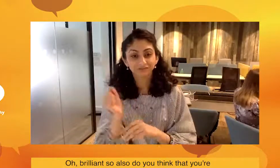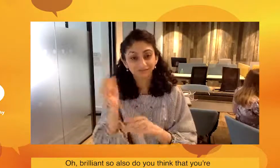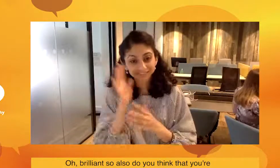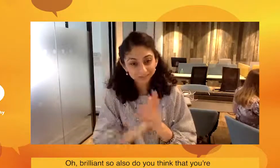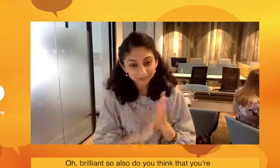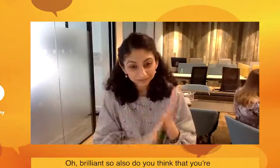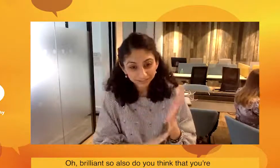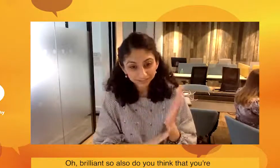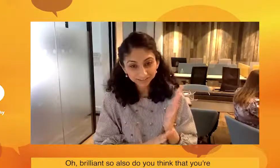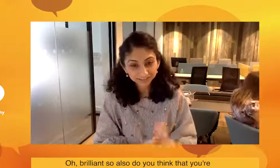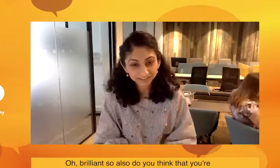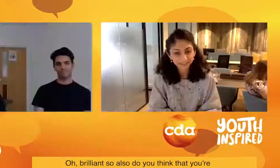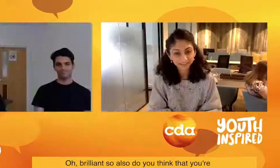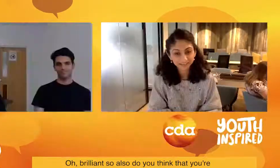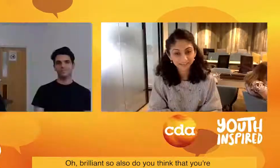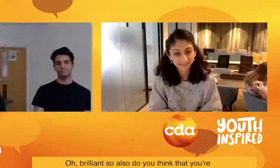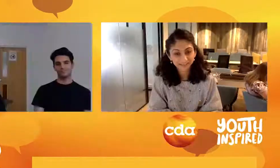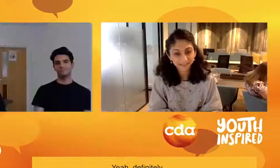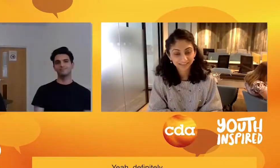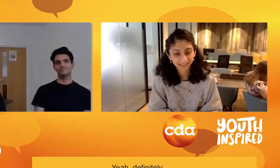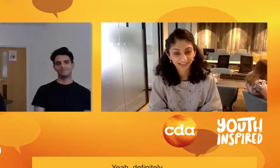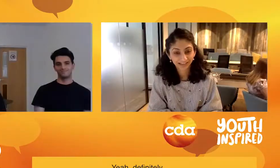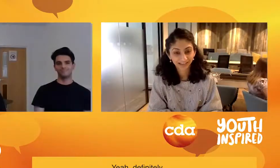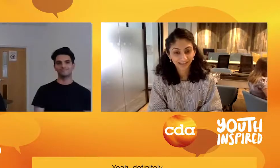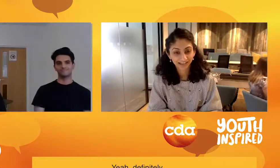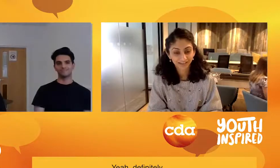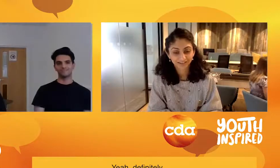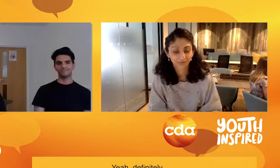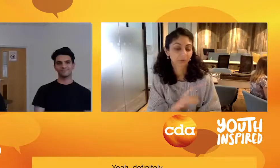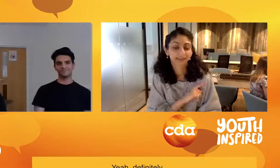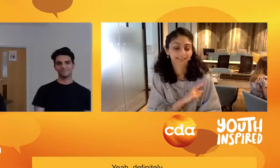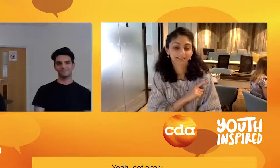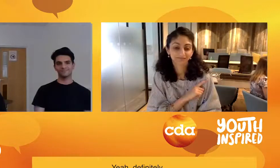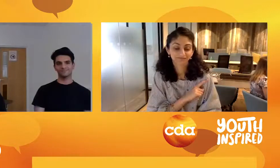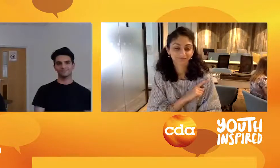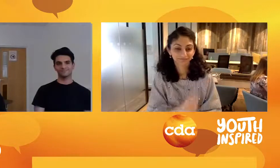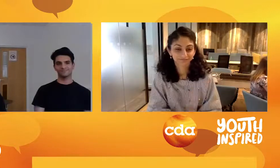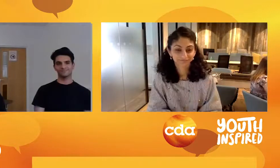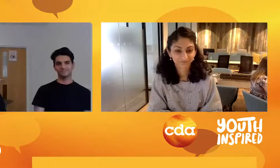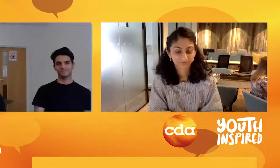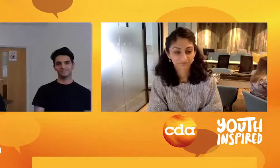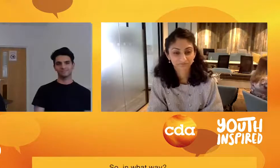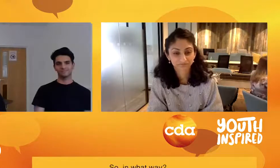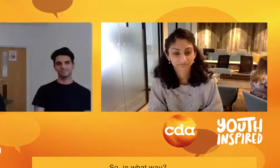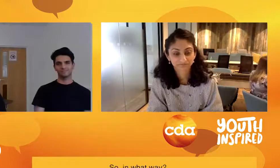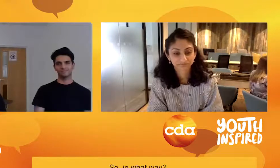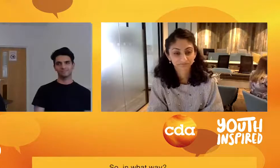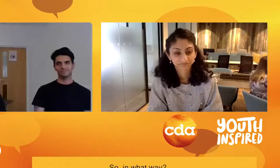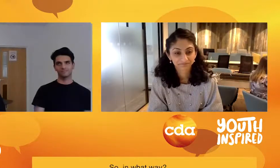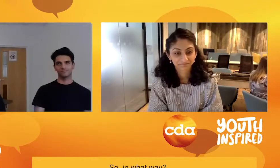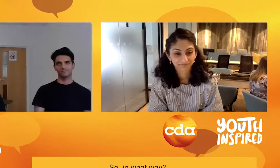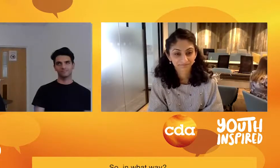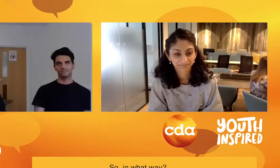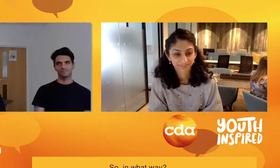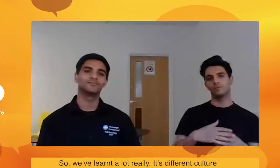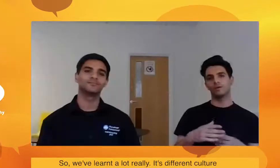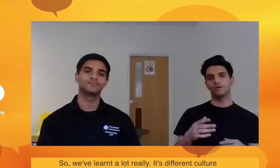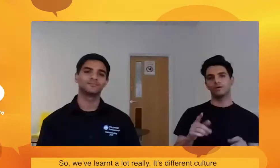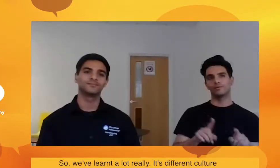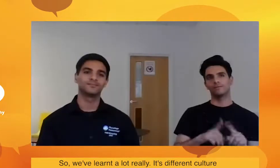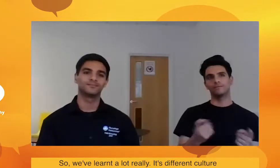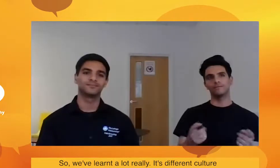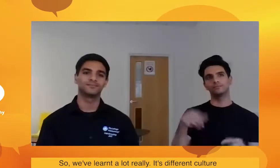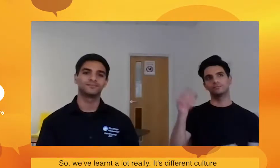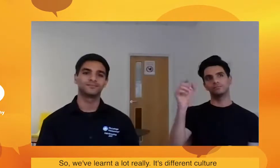bit about different cultures as well, having moved here? Yeah, definitely. So in what way? A